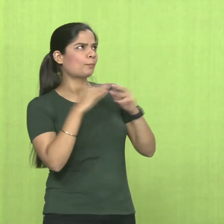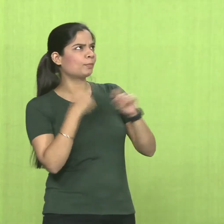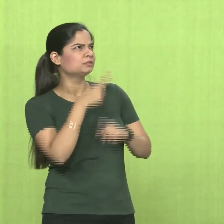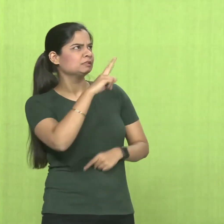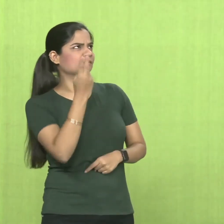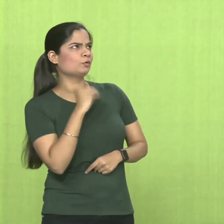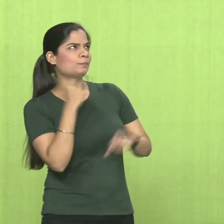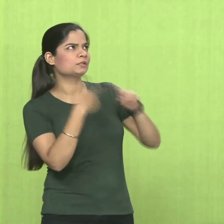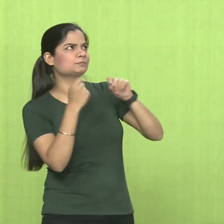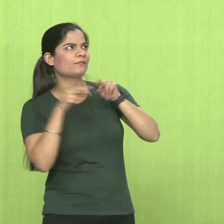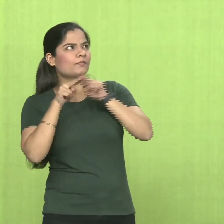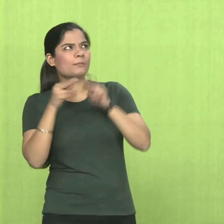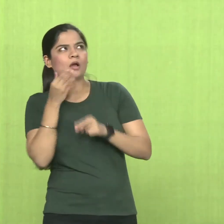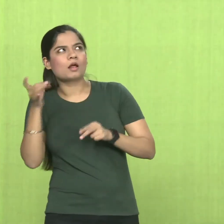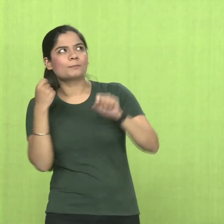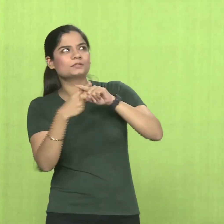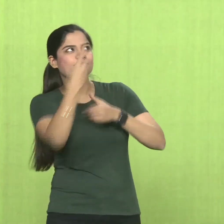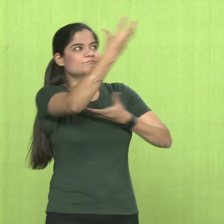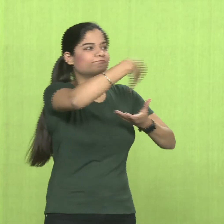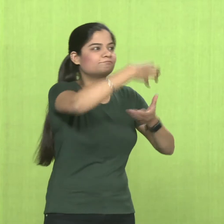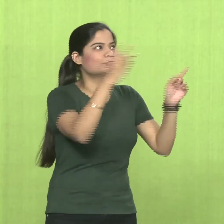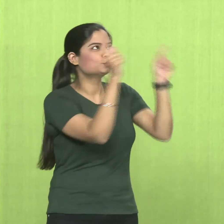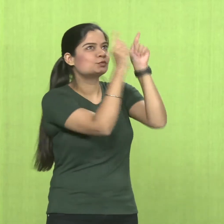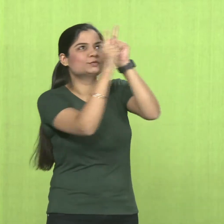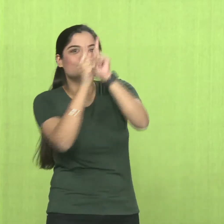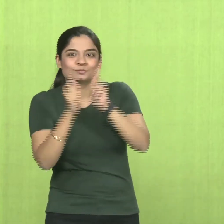to purchase food, we match it to the needs of what is needed in the house.